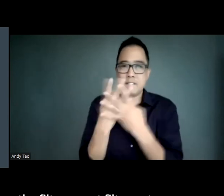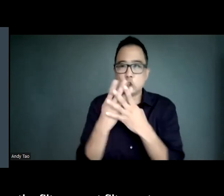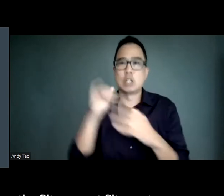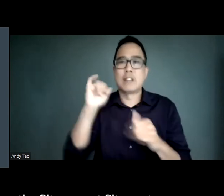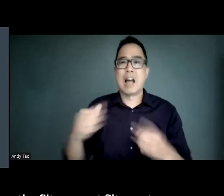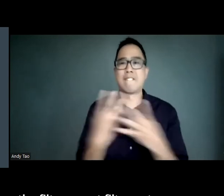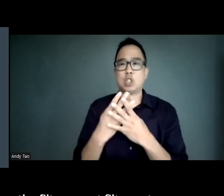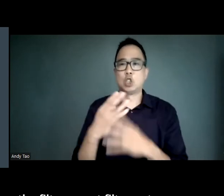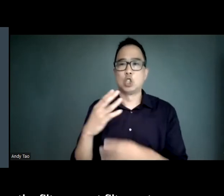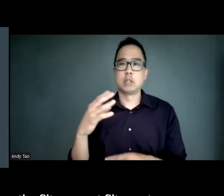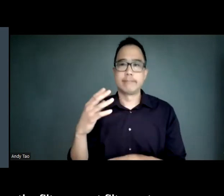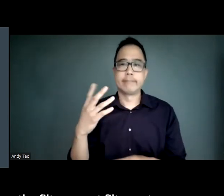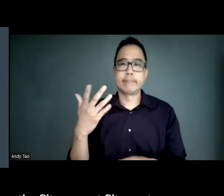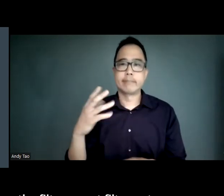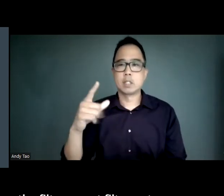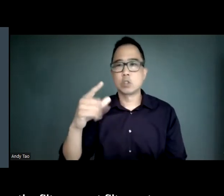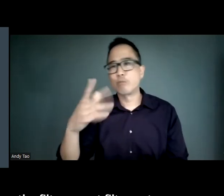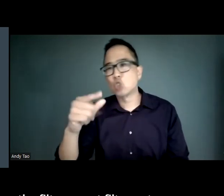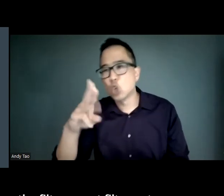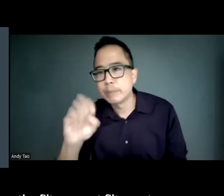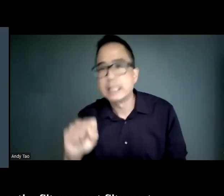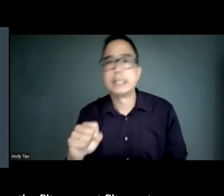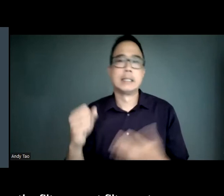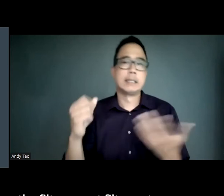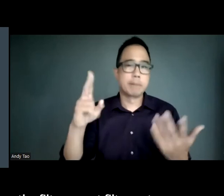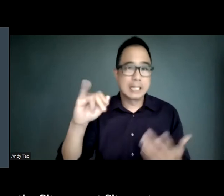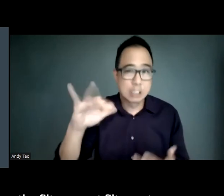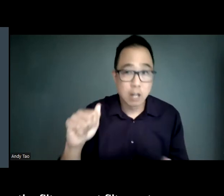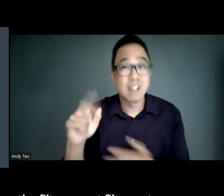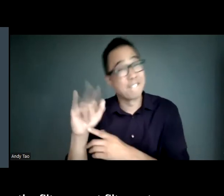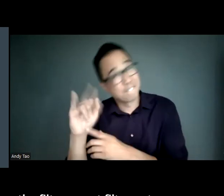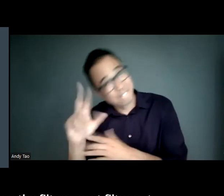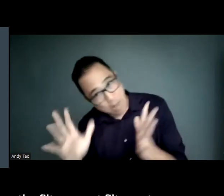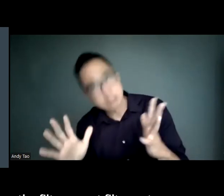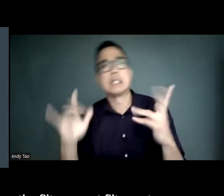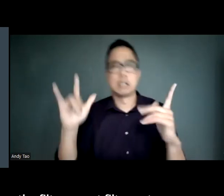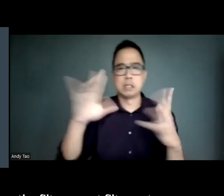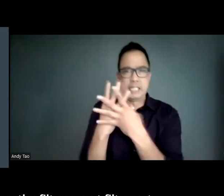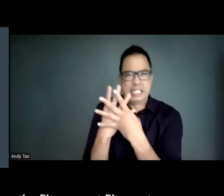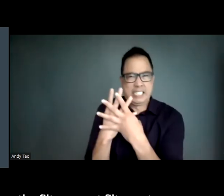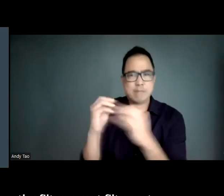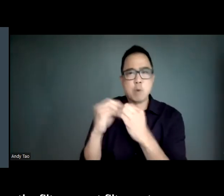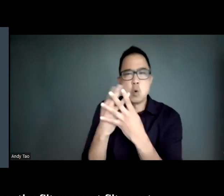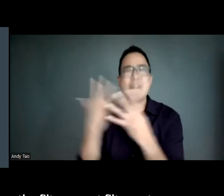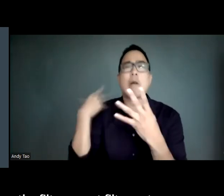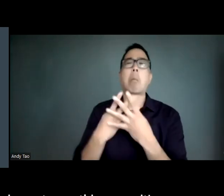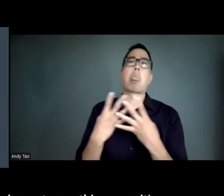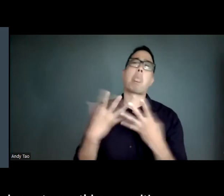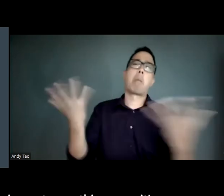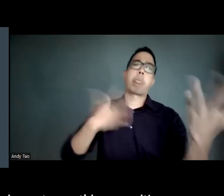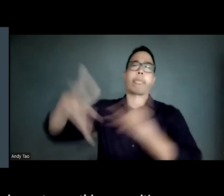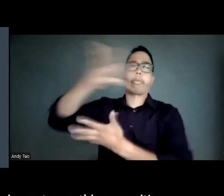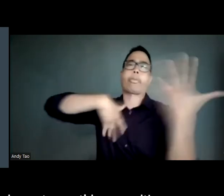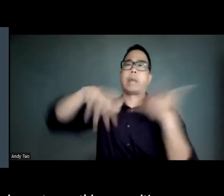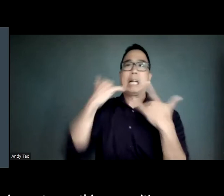increased cleanliness requirements. And also their HVAC systems are making sure that there is in fact ventilation